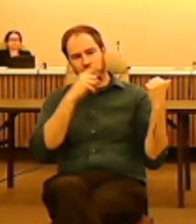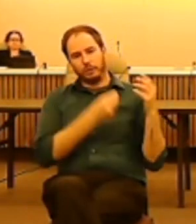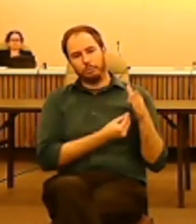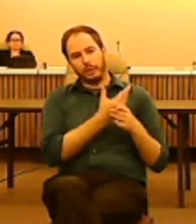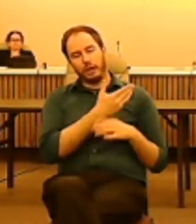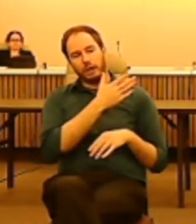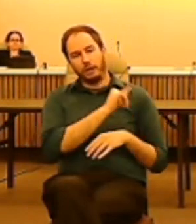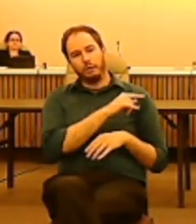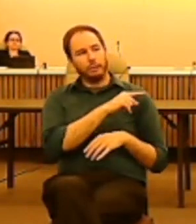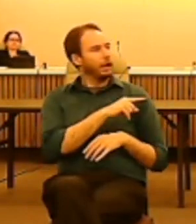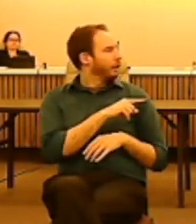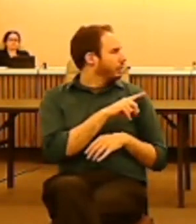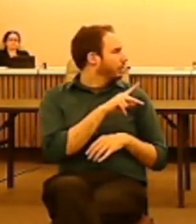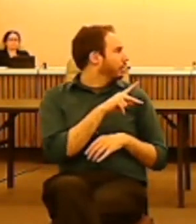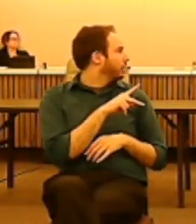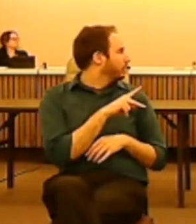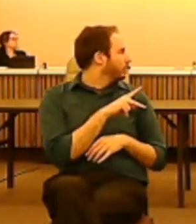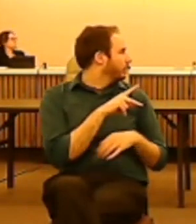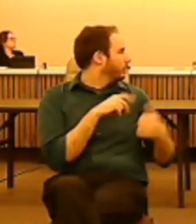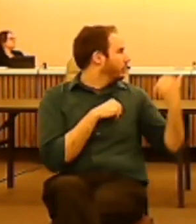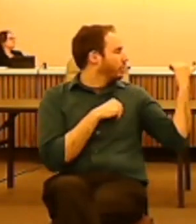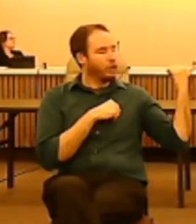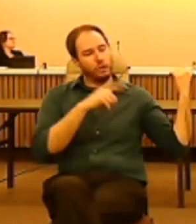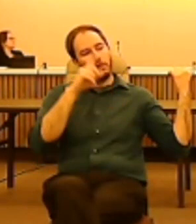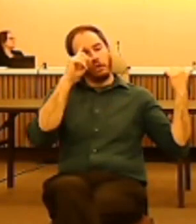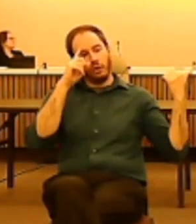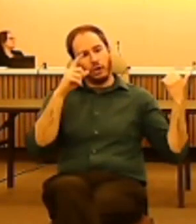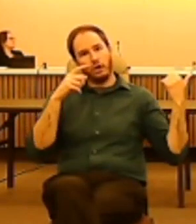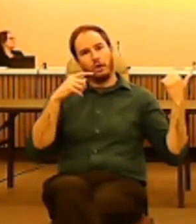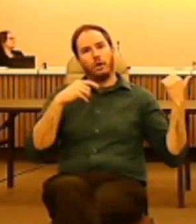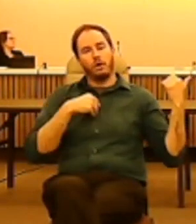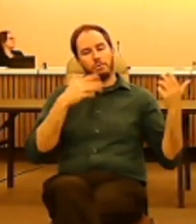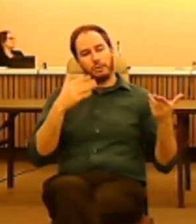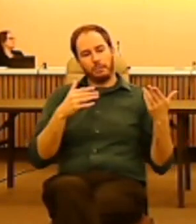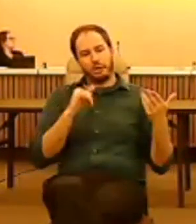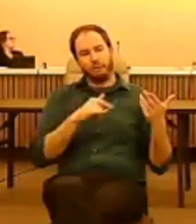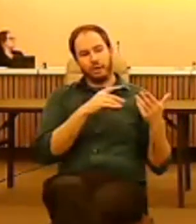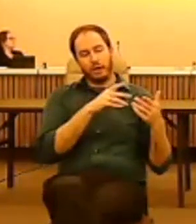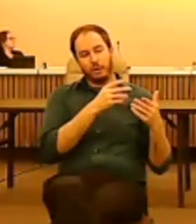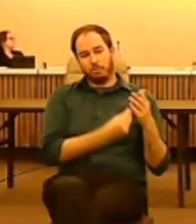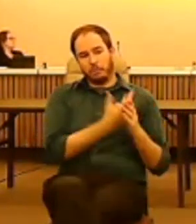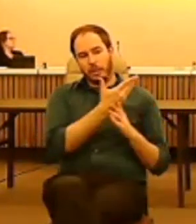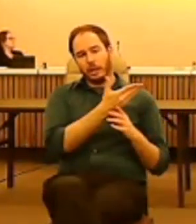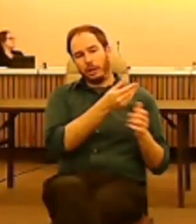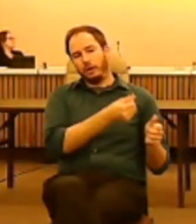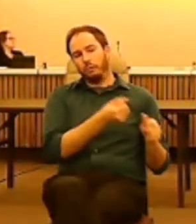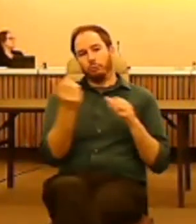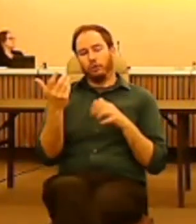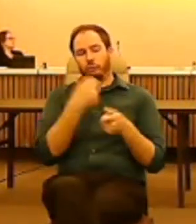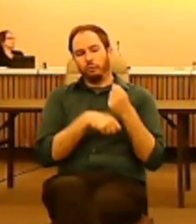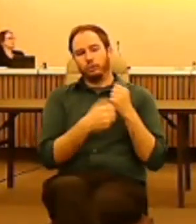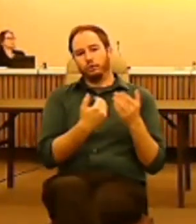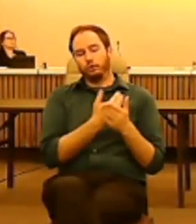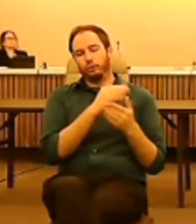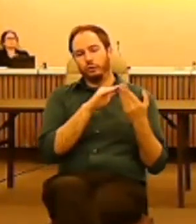by Councilman Page. I'm just have the idea we move that plant and put a new town flag there, except it would